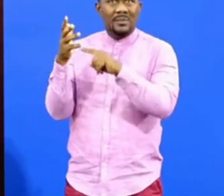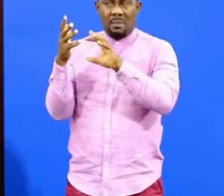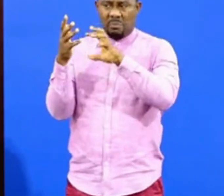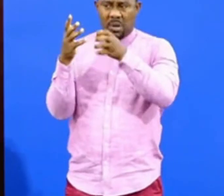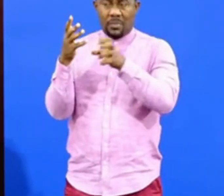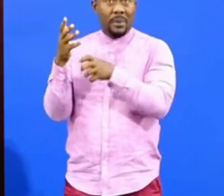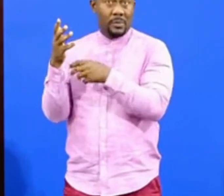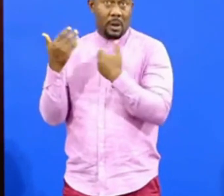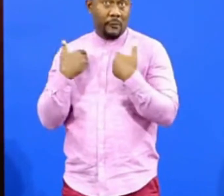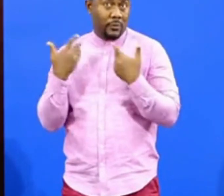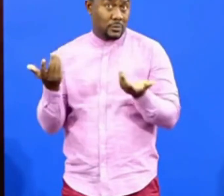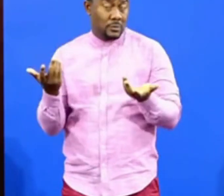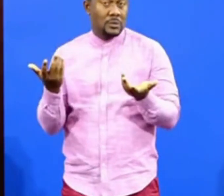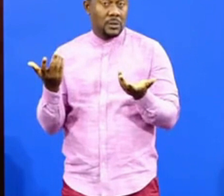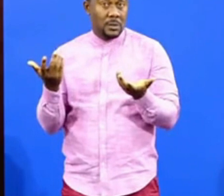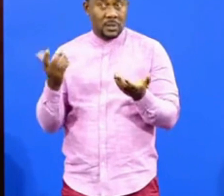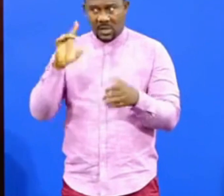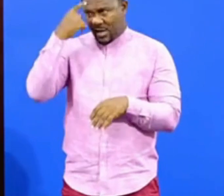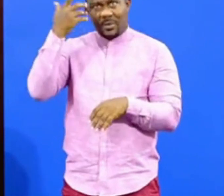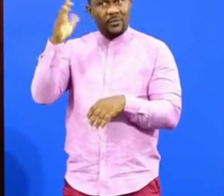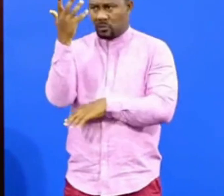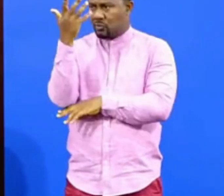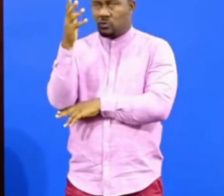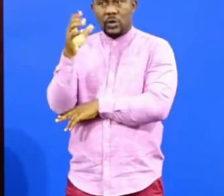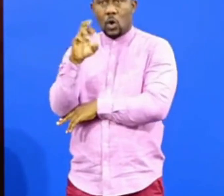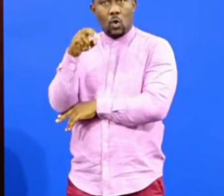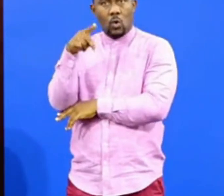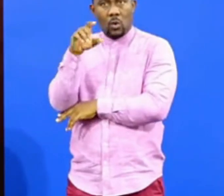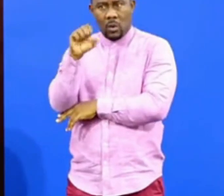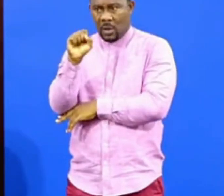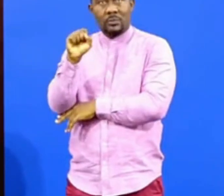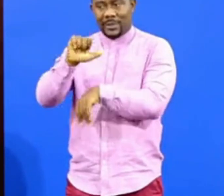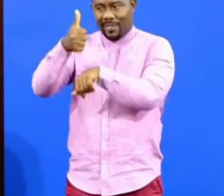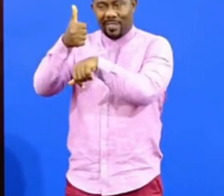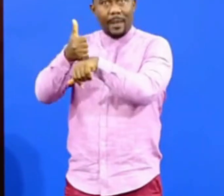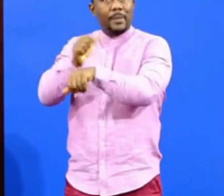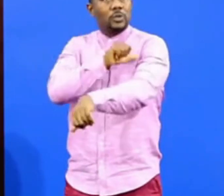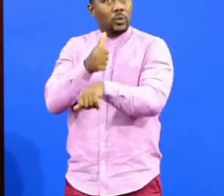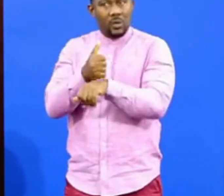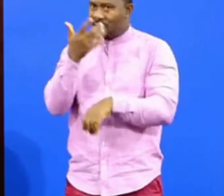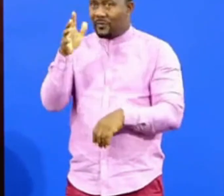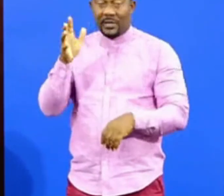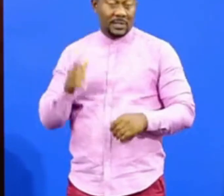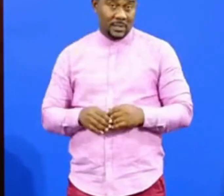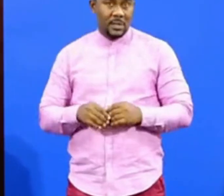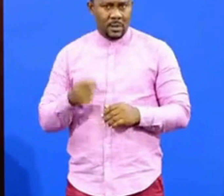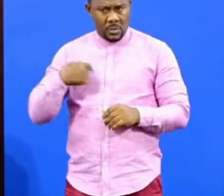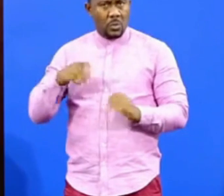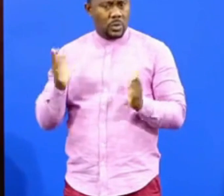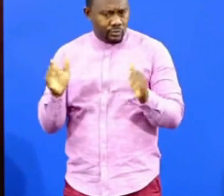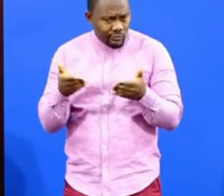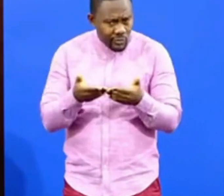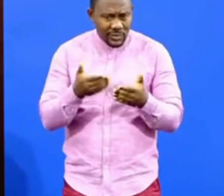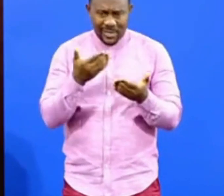has established the Tree Crops Authority. So we're really working in tandem with the country's agenda, and we're introducing